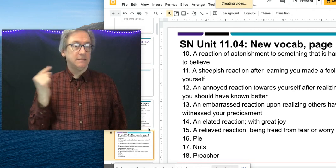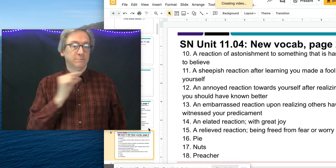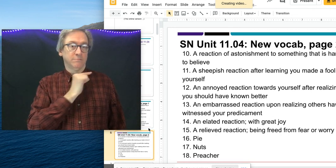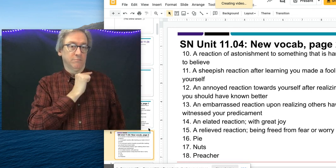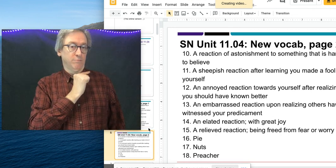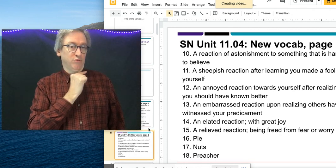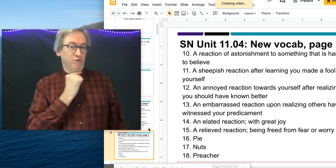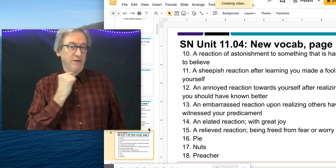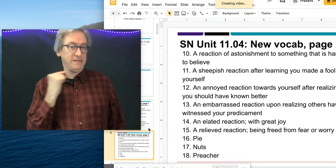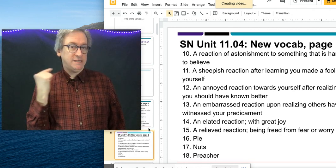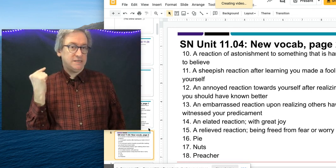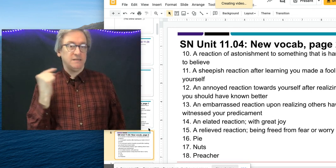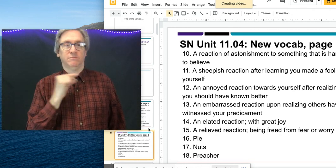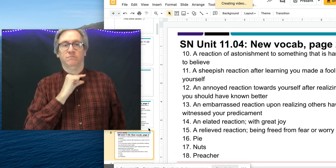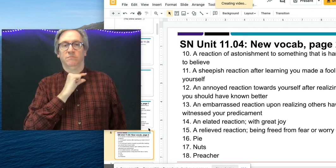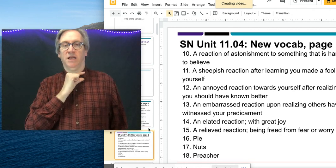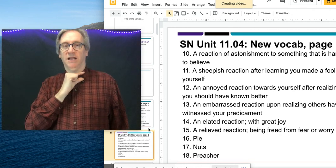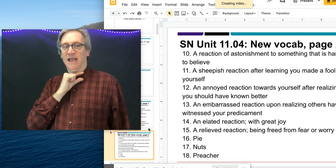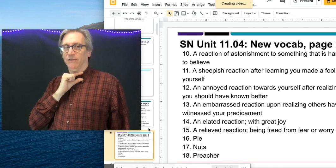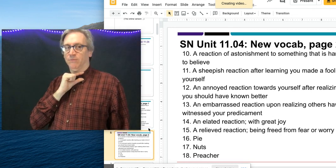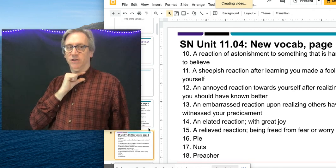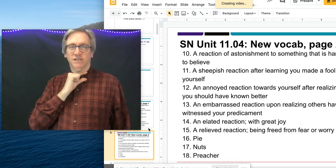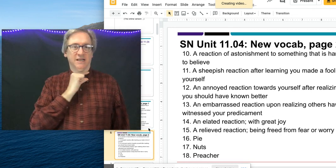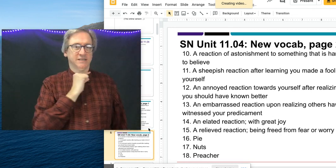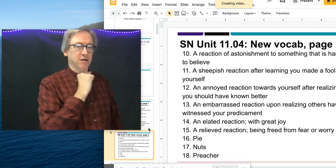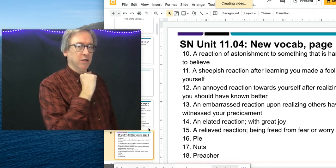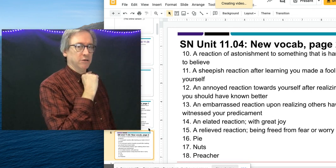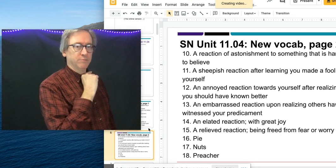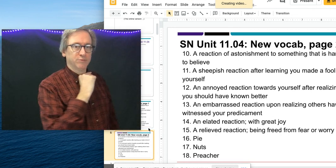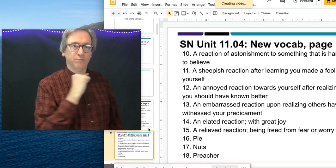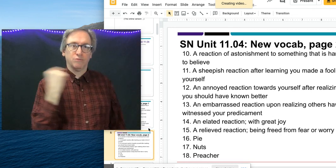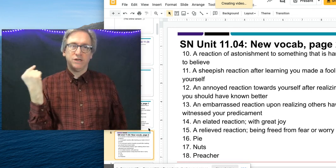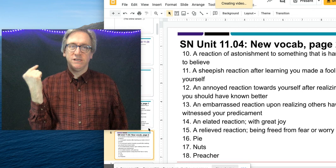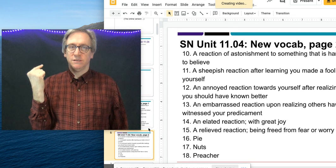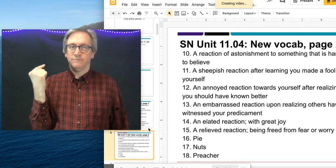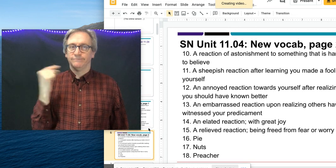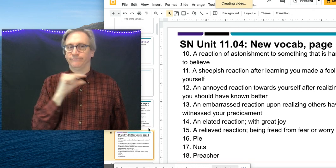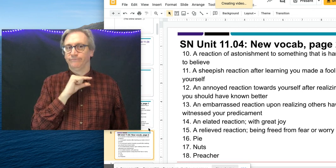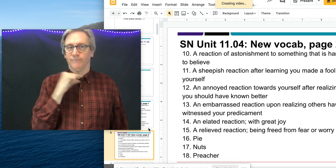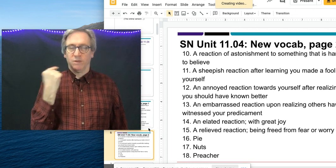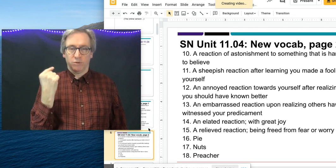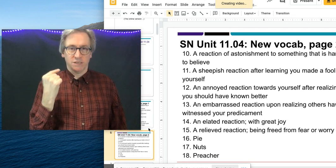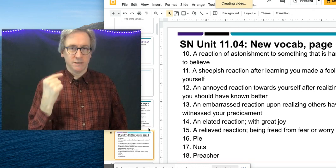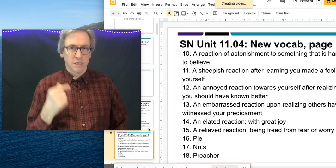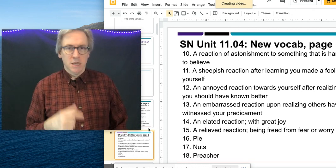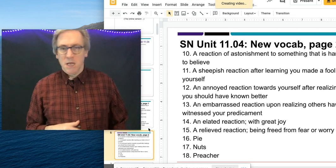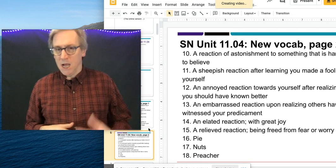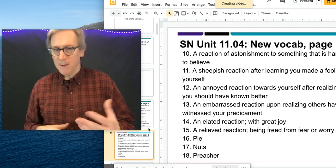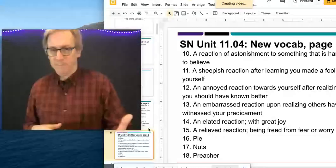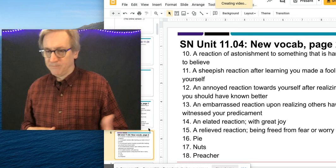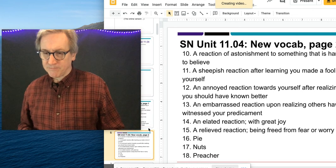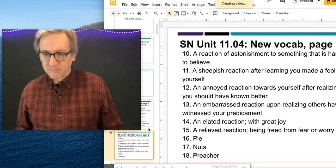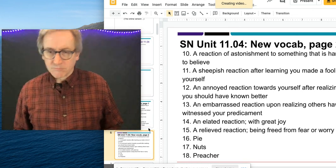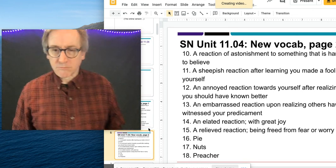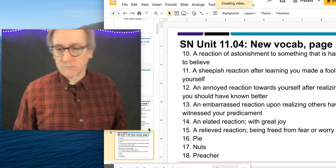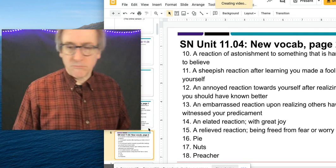Priest. Priest. Like a Catholic priest has the collar. Priest. Priest.